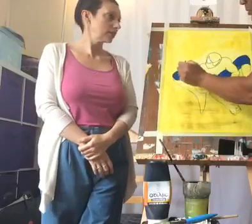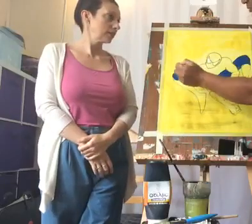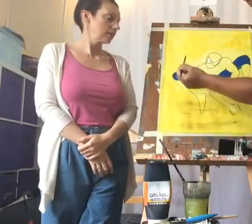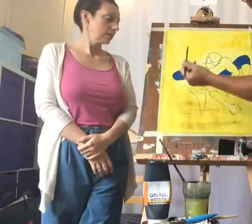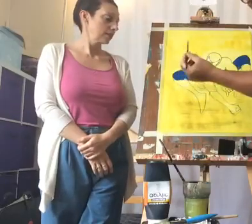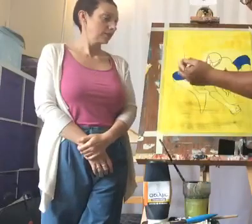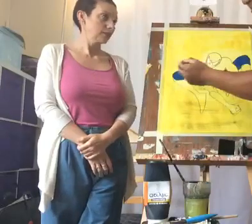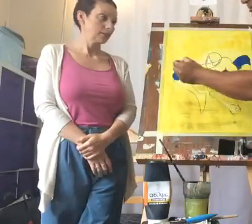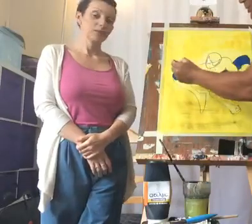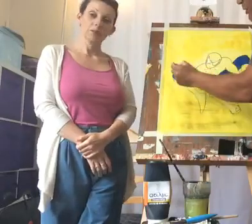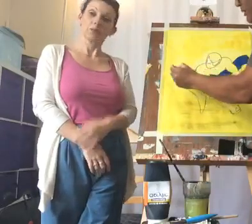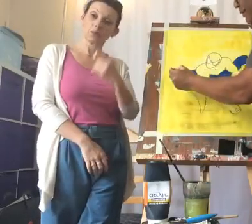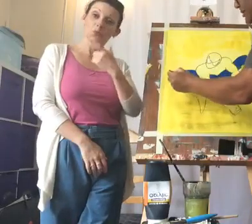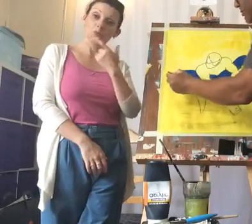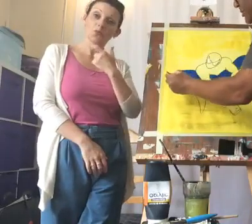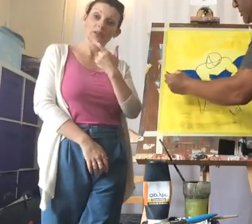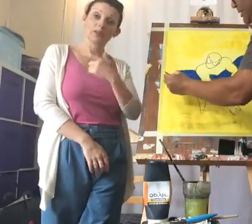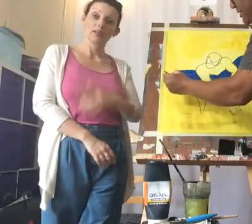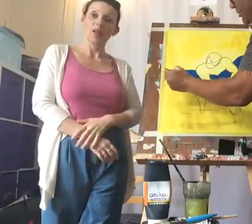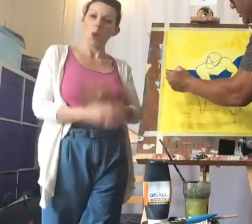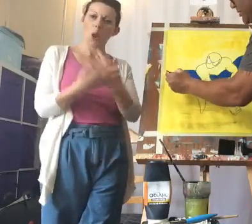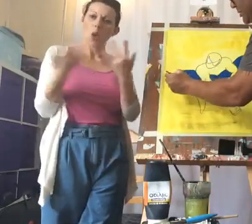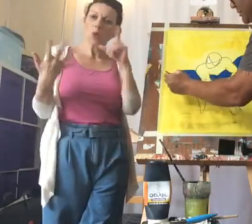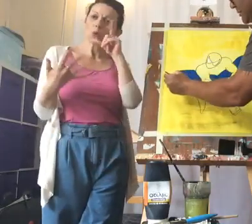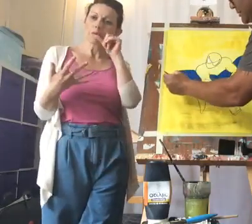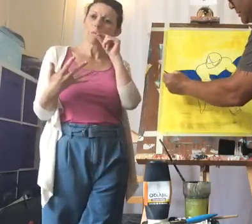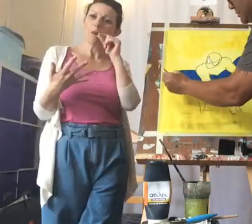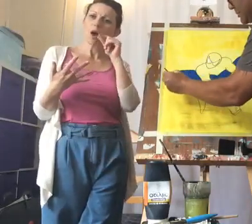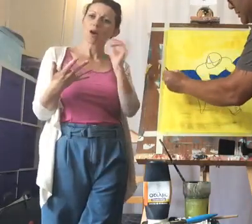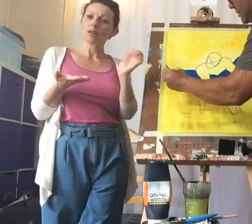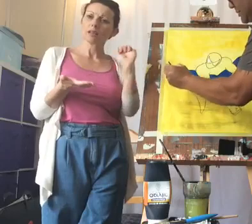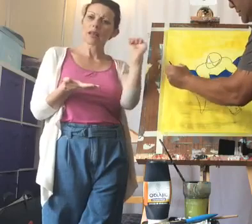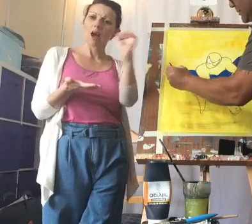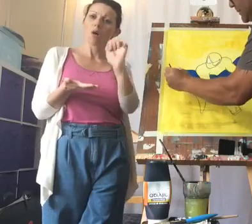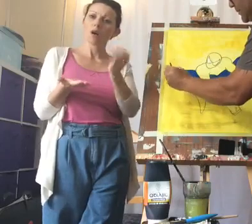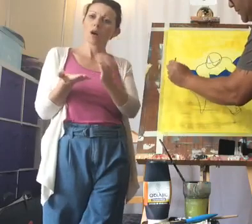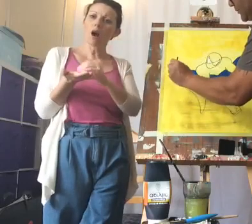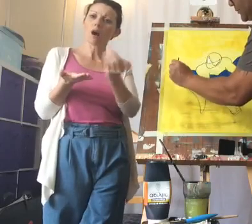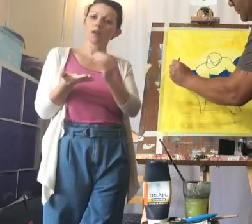Which is quite funny because we've got lots of birds in our garden at the moment.